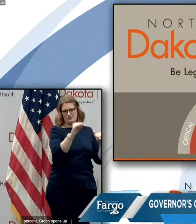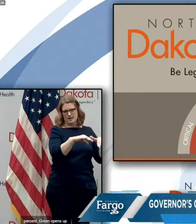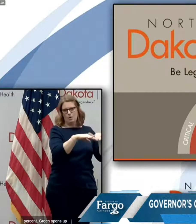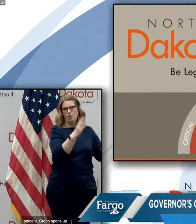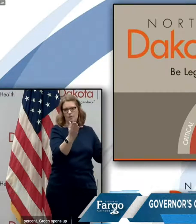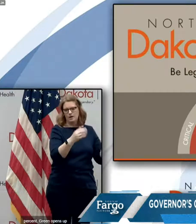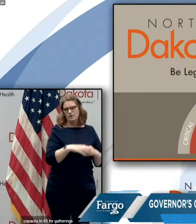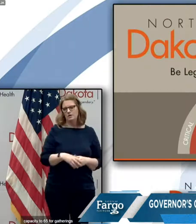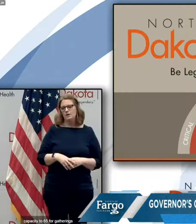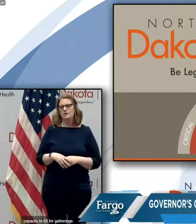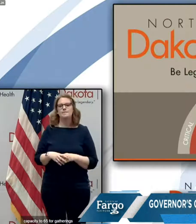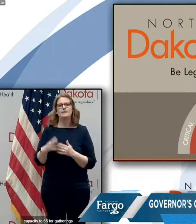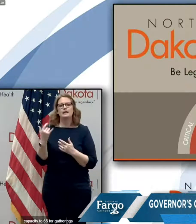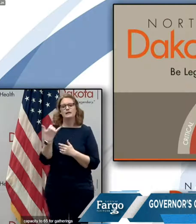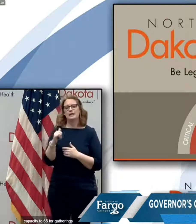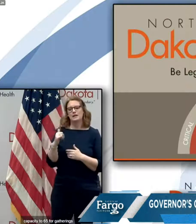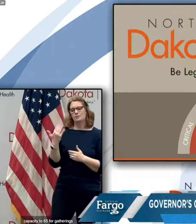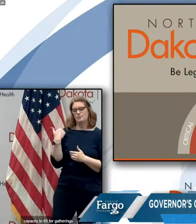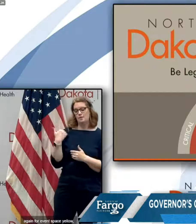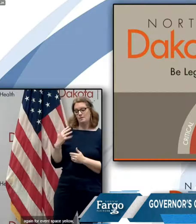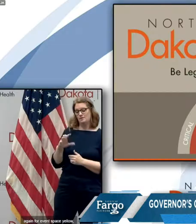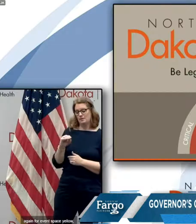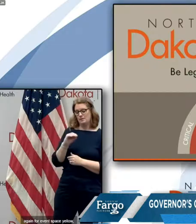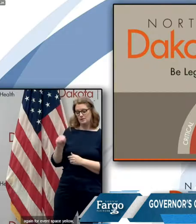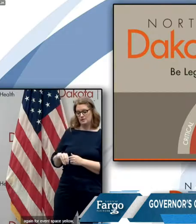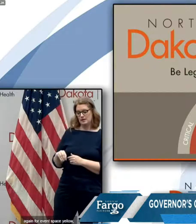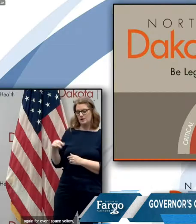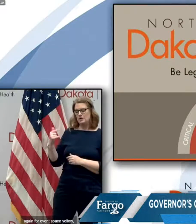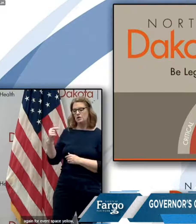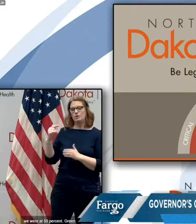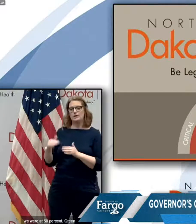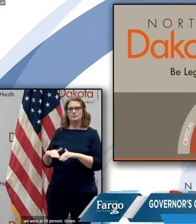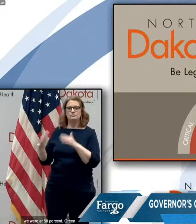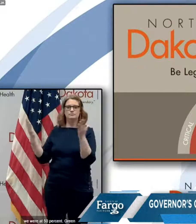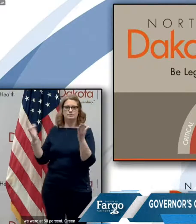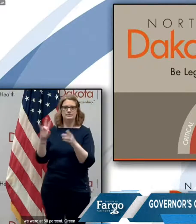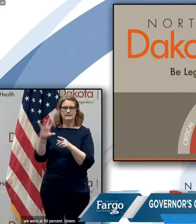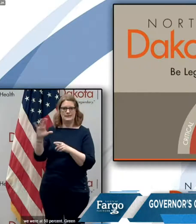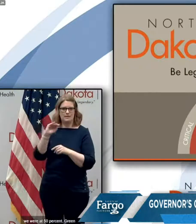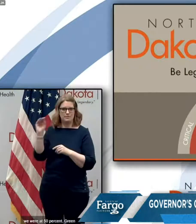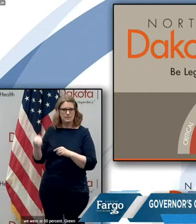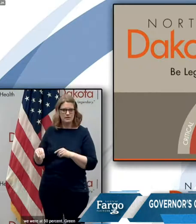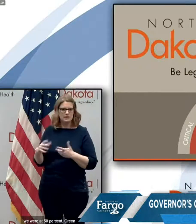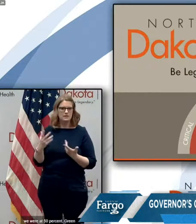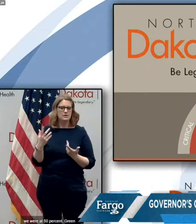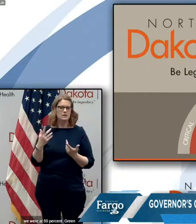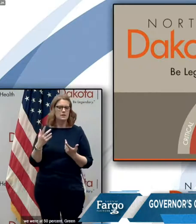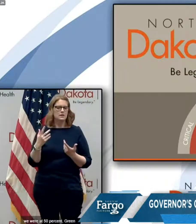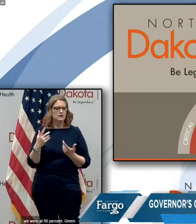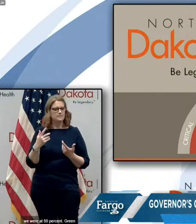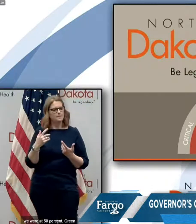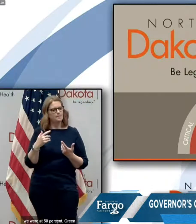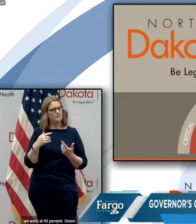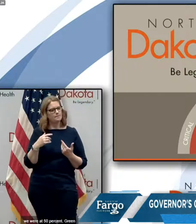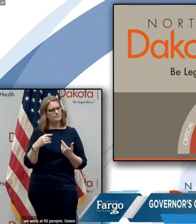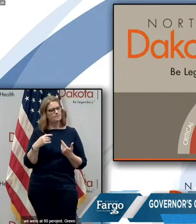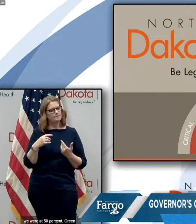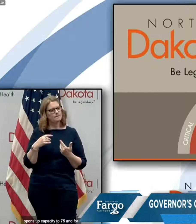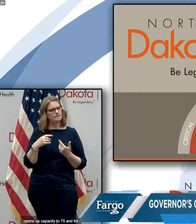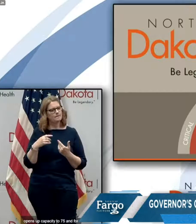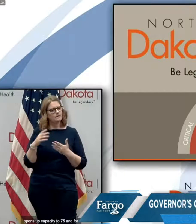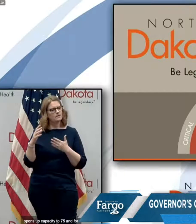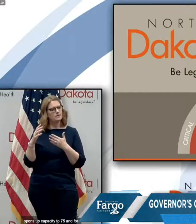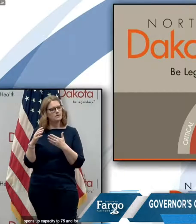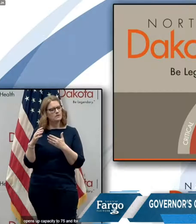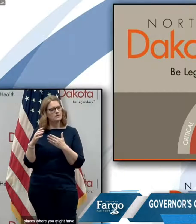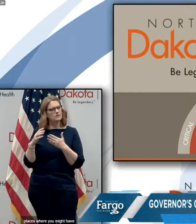for event space, yellow we were at 50%, green opens up capacity to 75. And for places where you